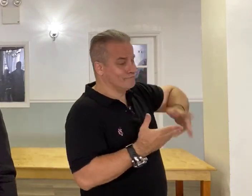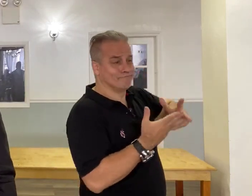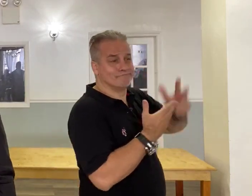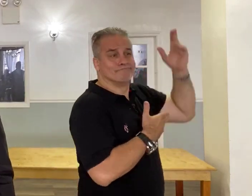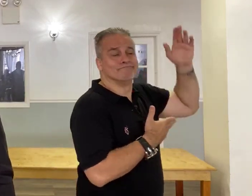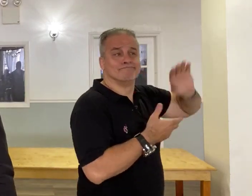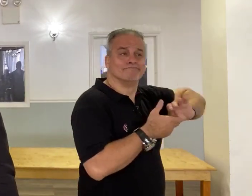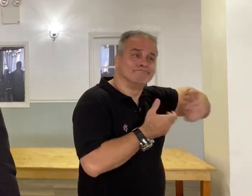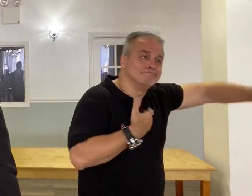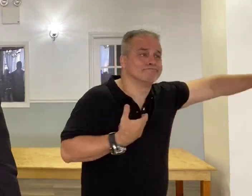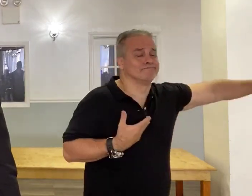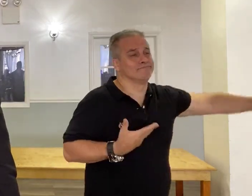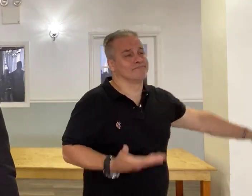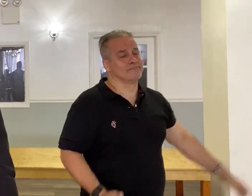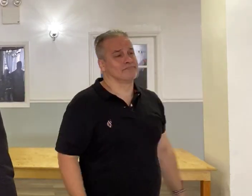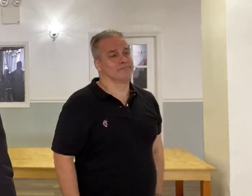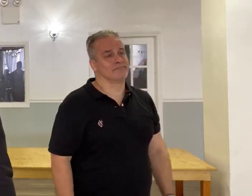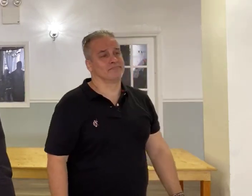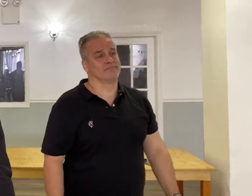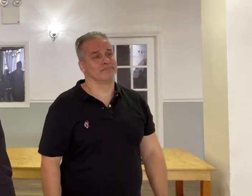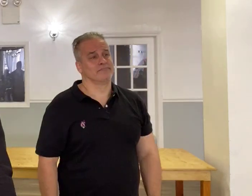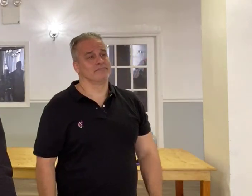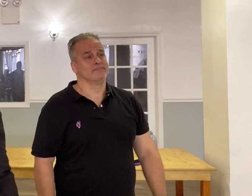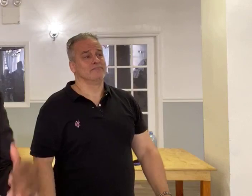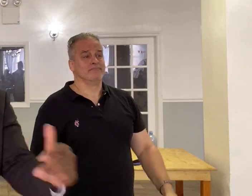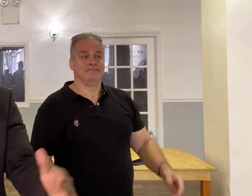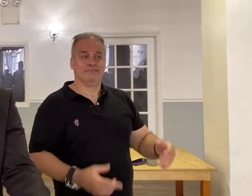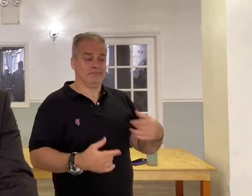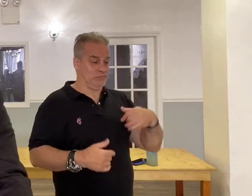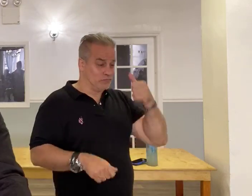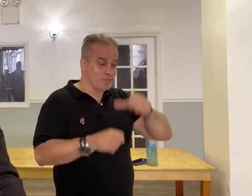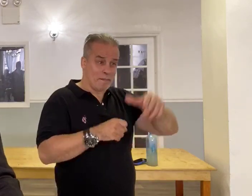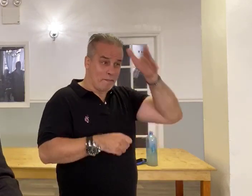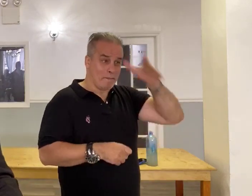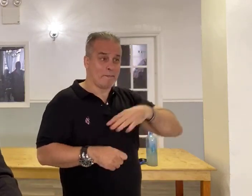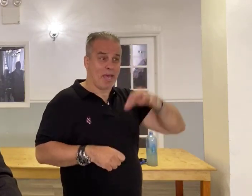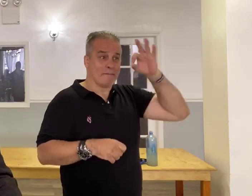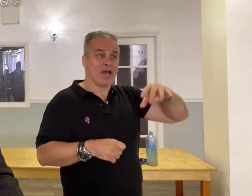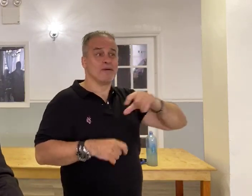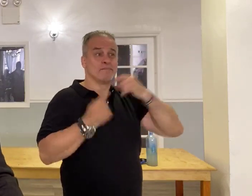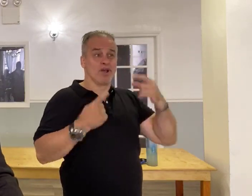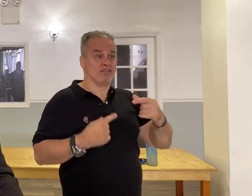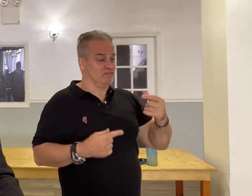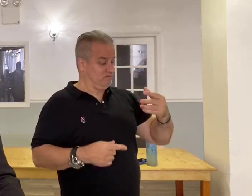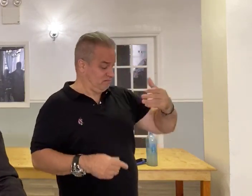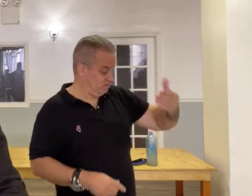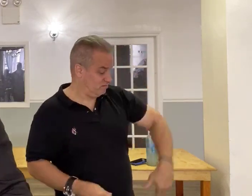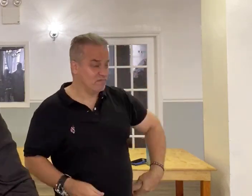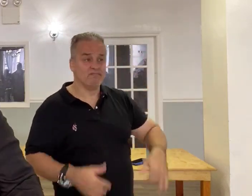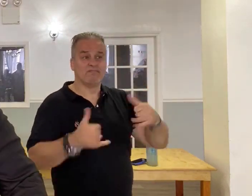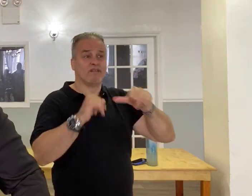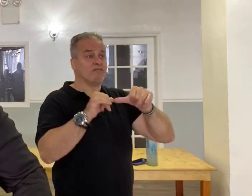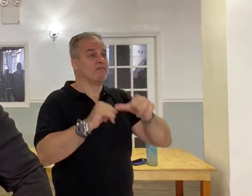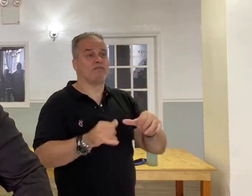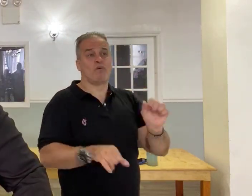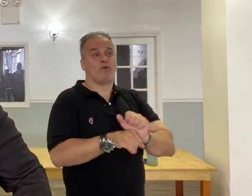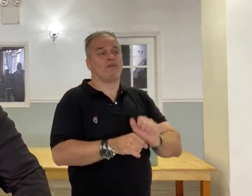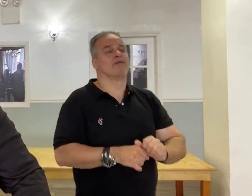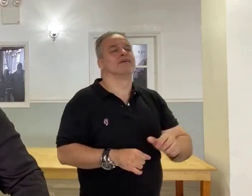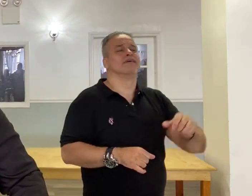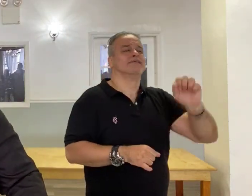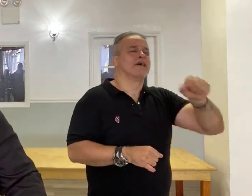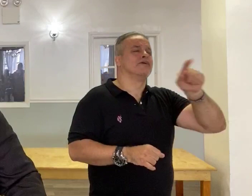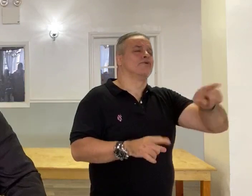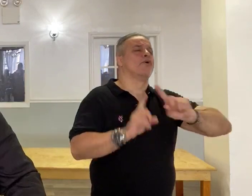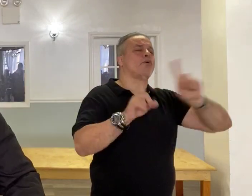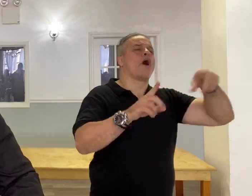and now you're one leg. And then you walk down the street or you're in a wheelchair. People stare at